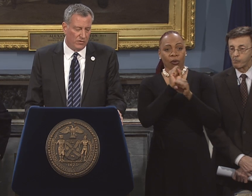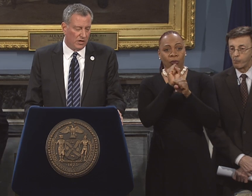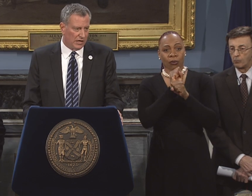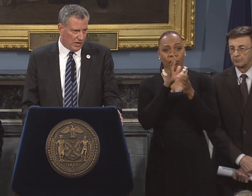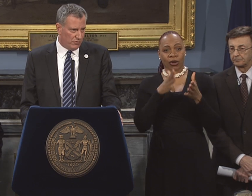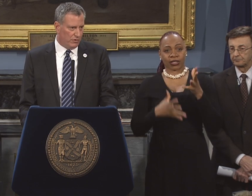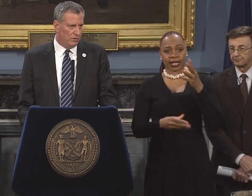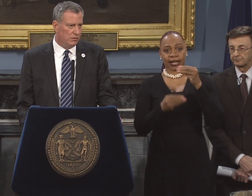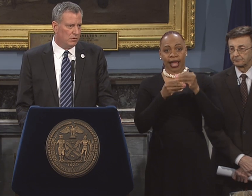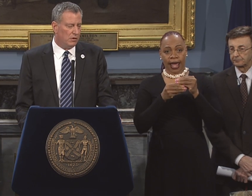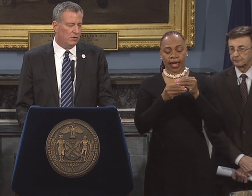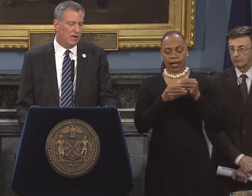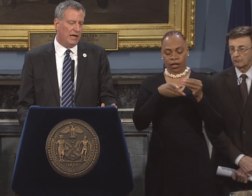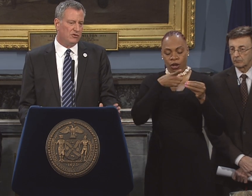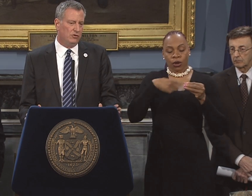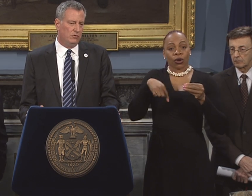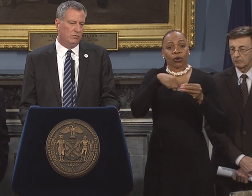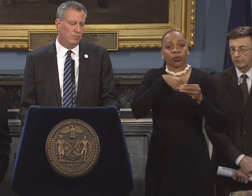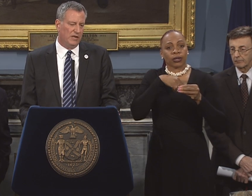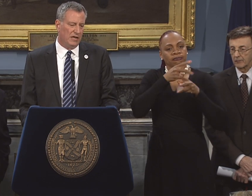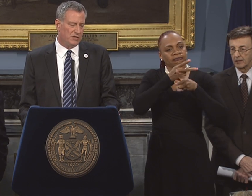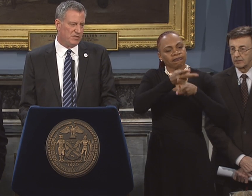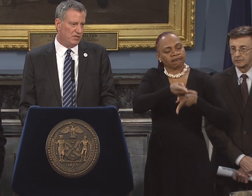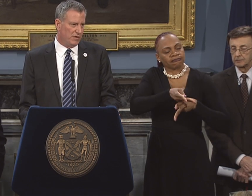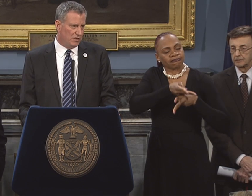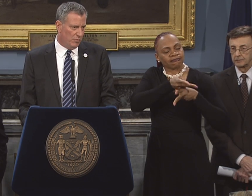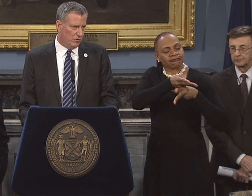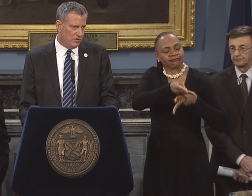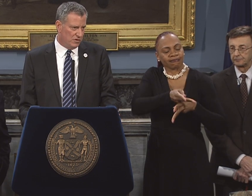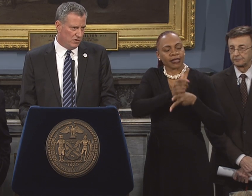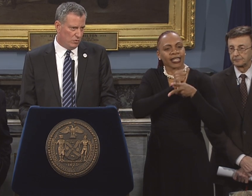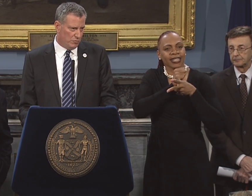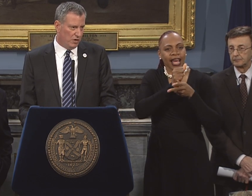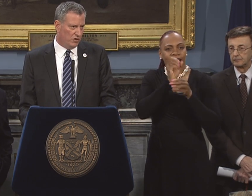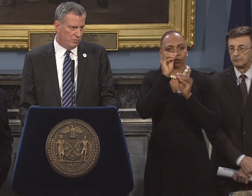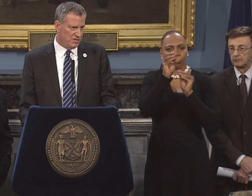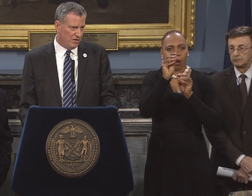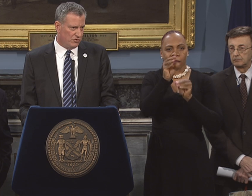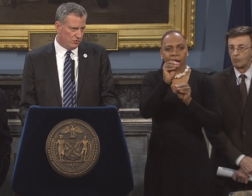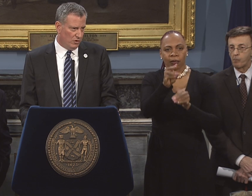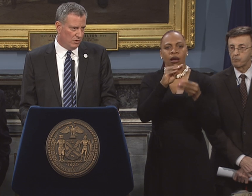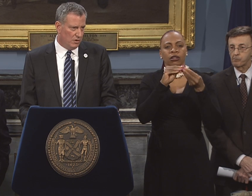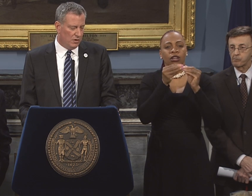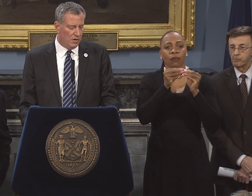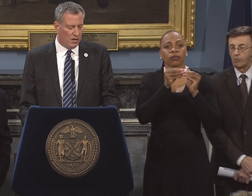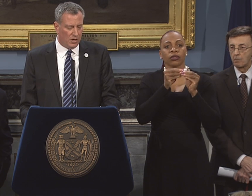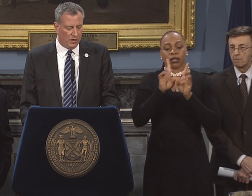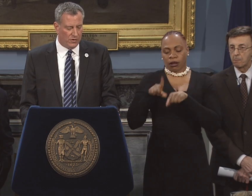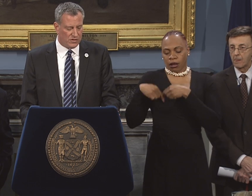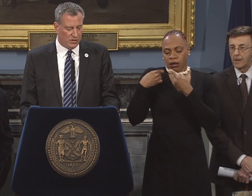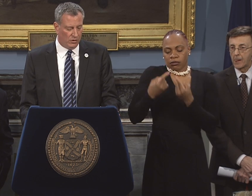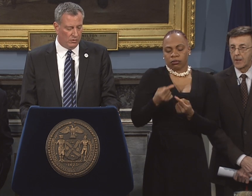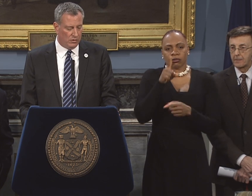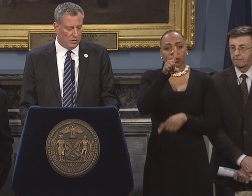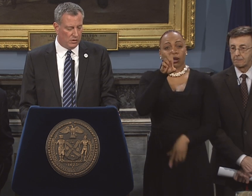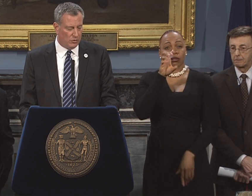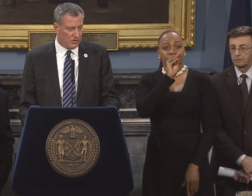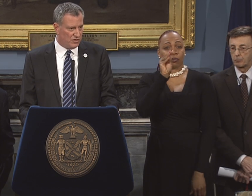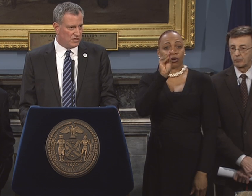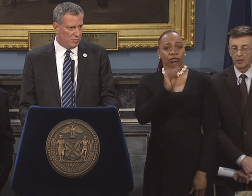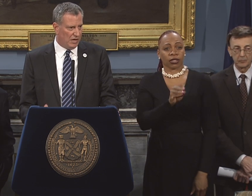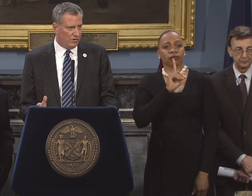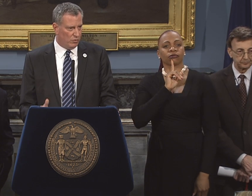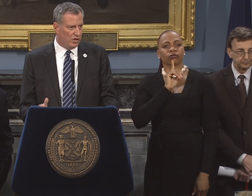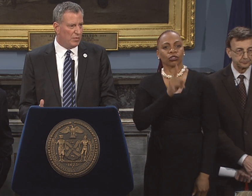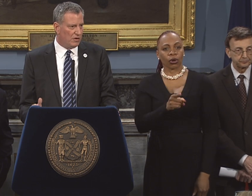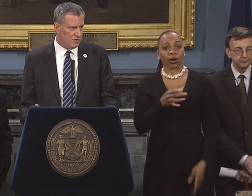are being very careful not to put out specific numbers until we're 100% sure. There's still